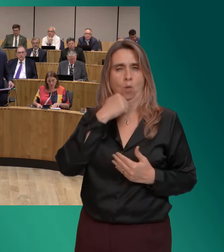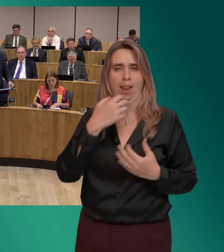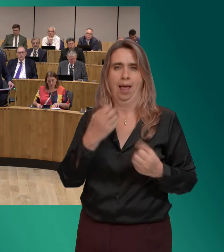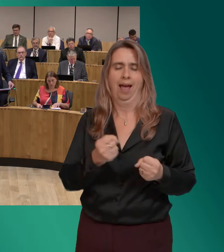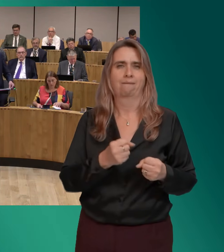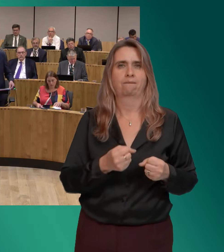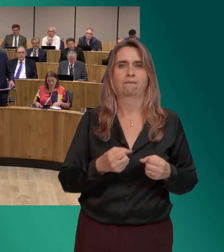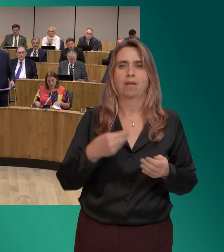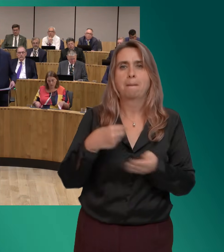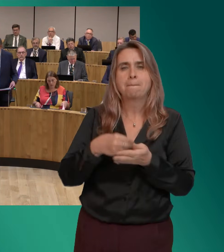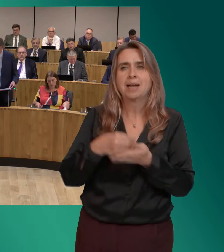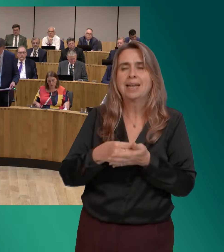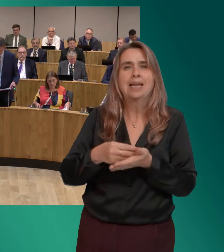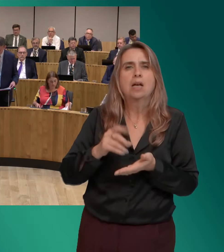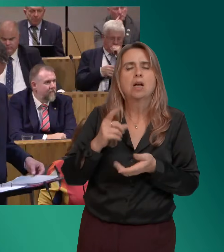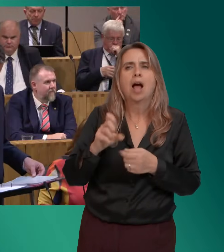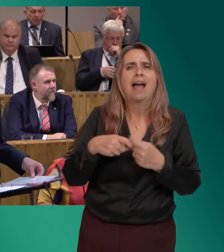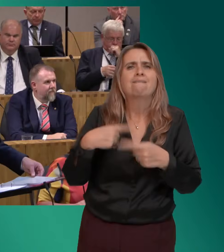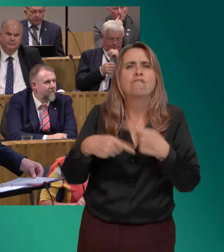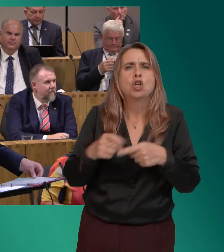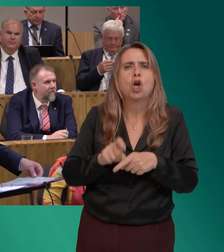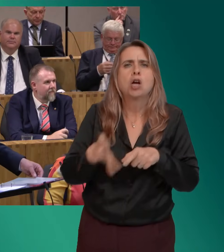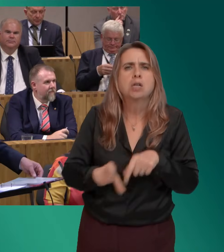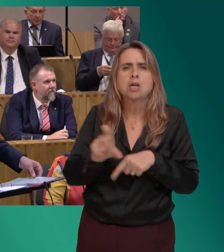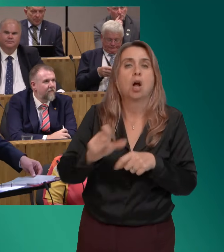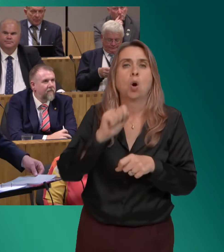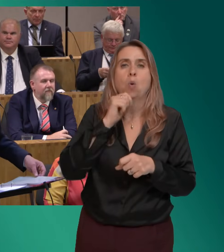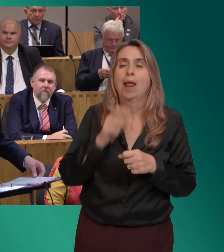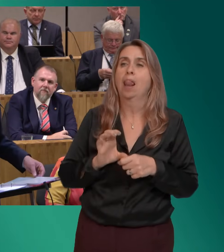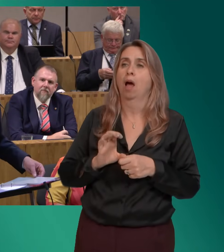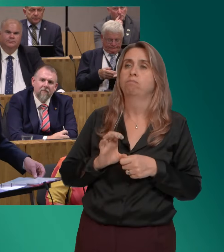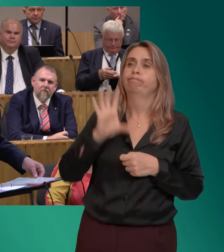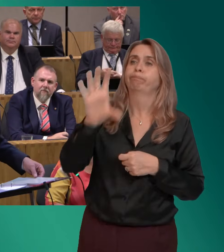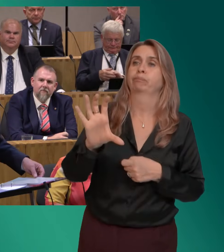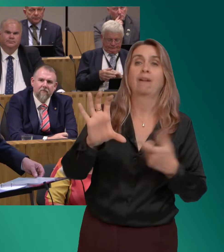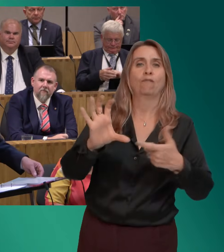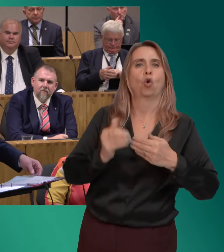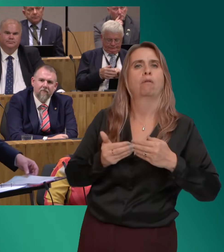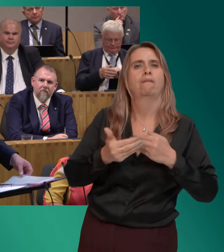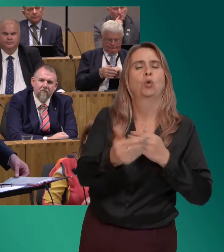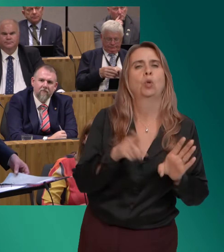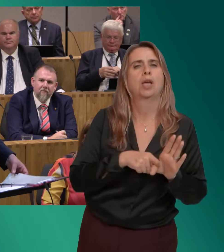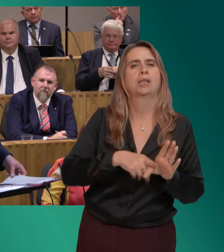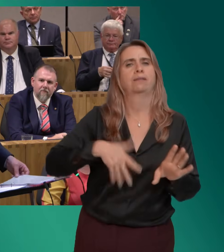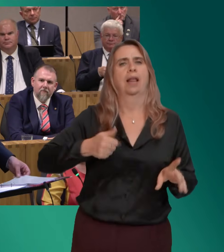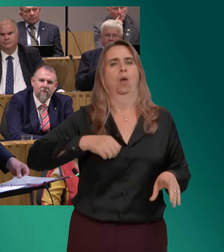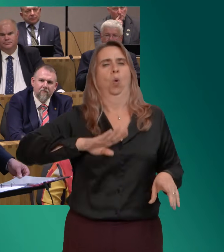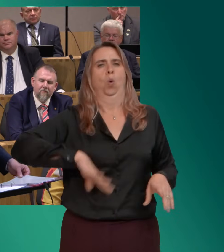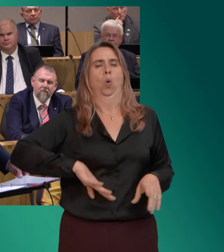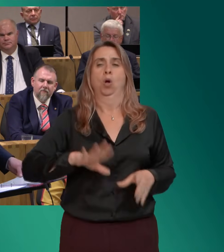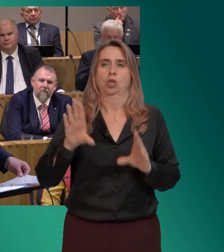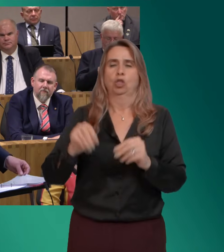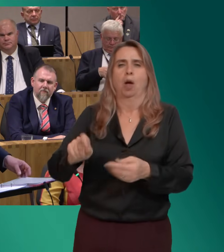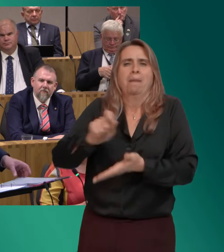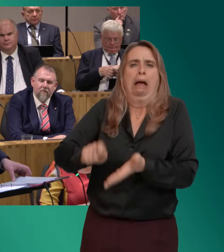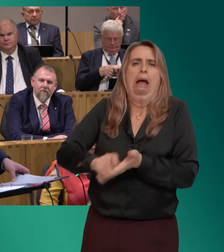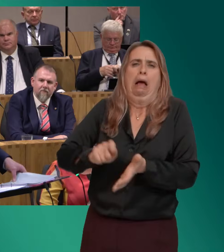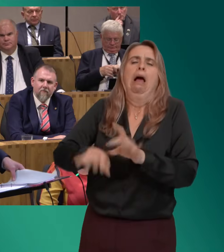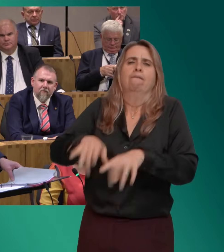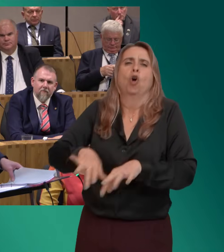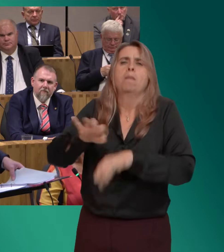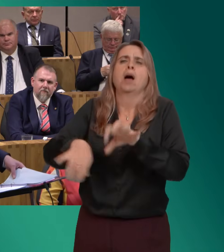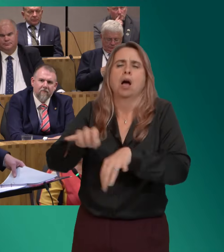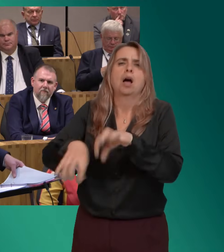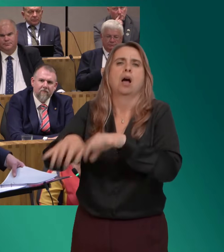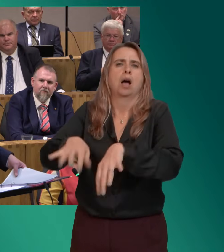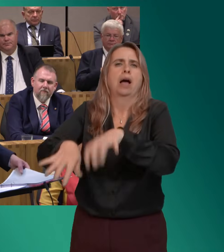funding cycle instead of the current one-year Sustainable Farming Scheme payment, commission an independent review of the bureaucratic burden on family farms in Wales, and begin